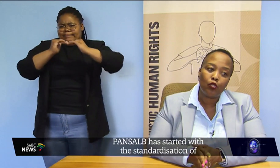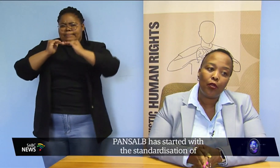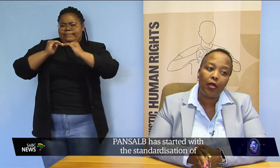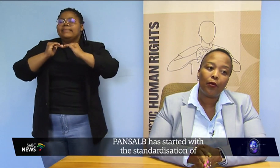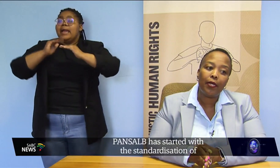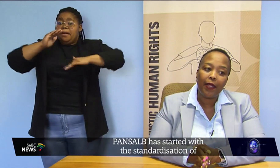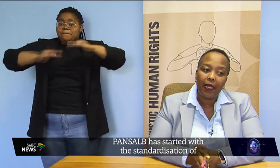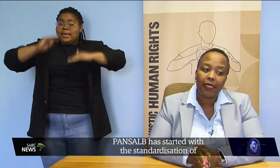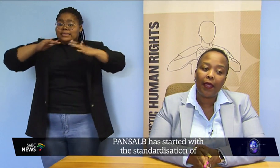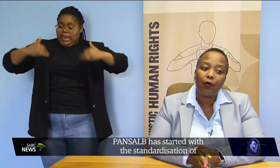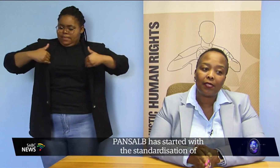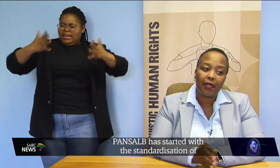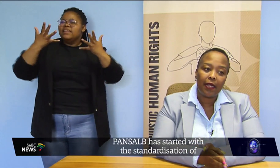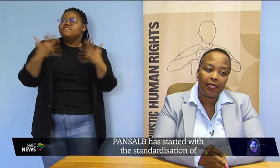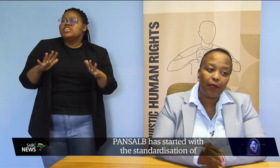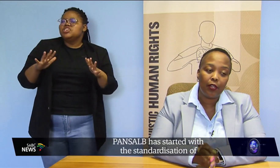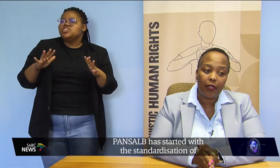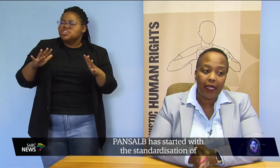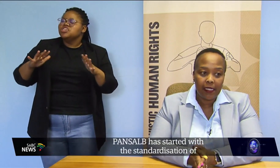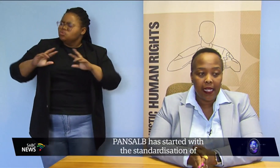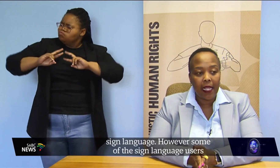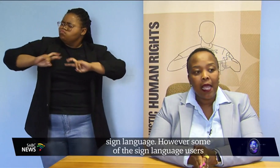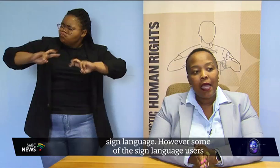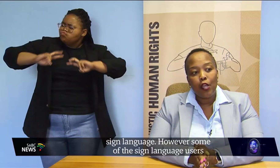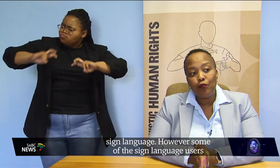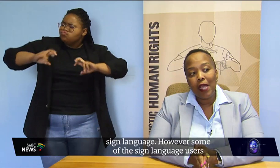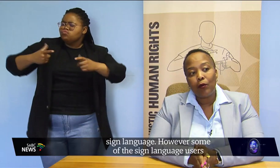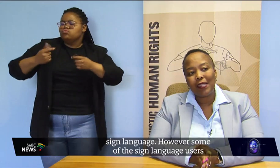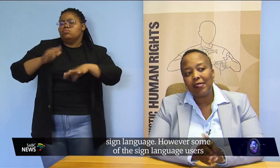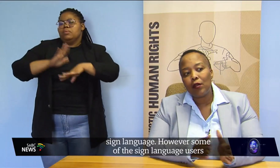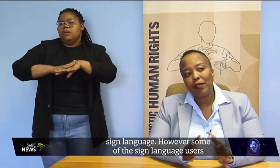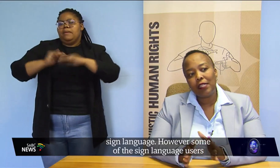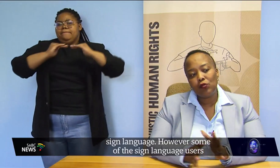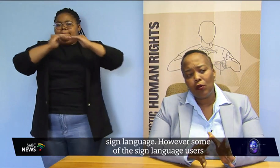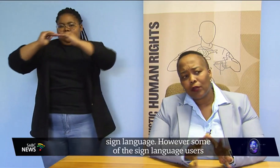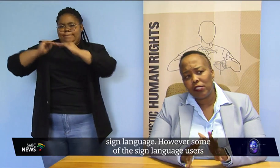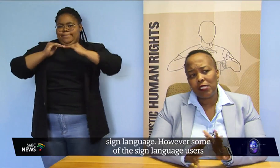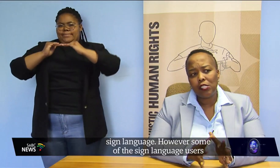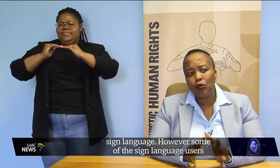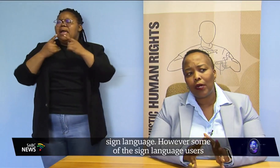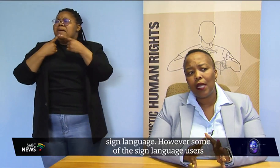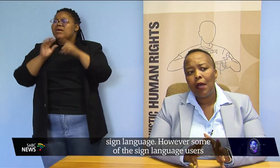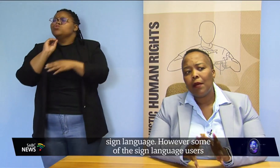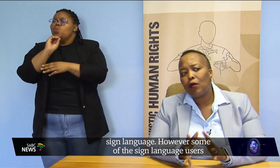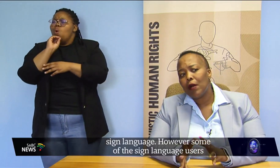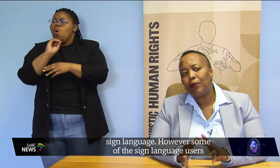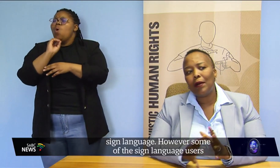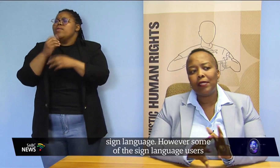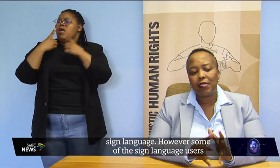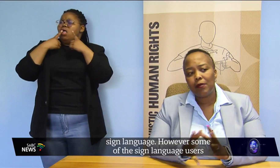mošomo e ya go lebelela taba ya go standardize polelo e ya diatla. Eupša go santšana go na le dingongorago tše dintšhi gore ba bangwe ba diriši ba